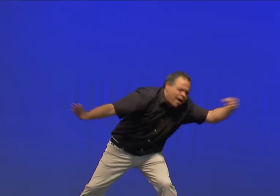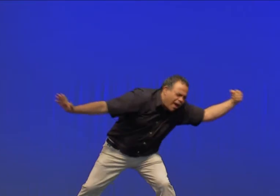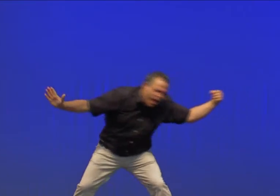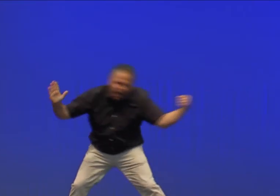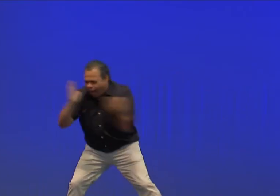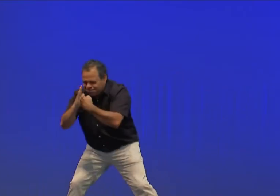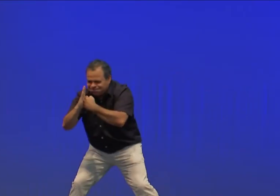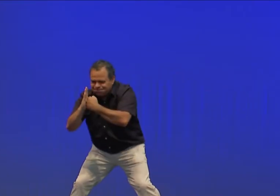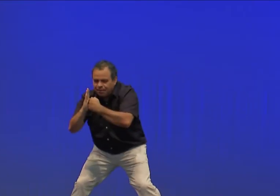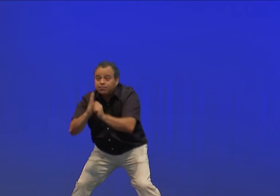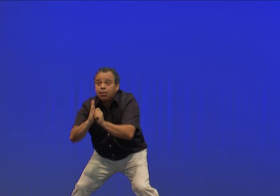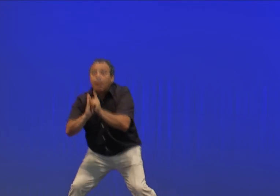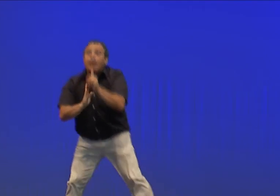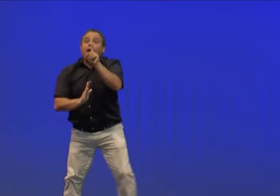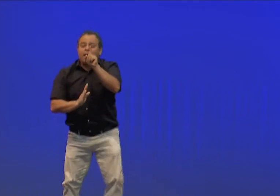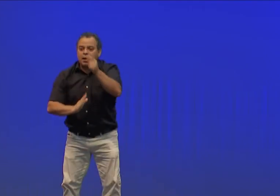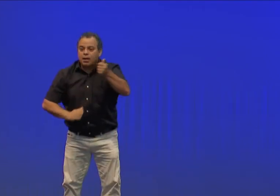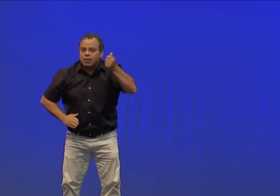people. Fast forward,